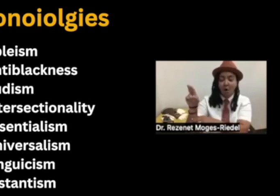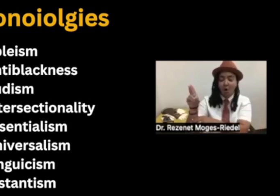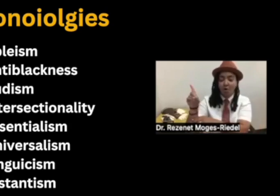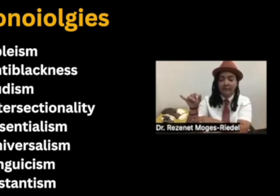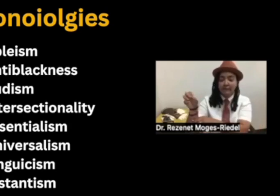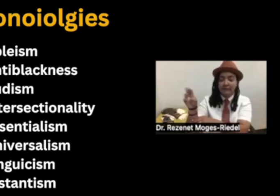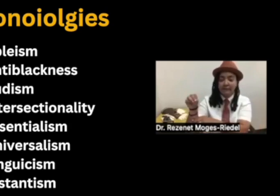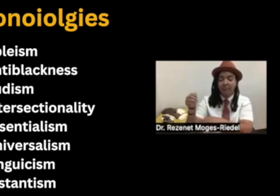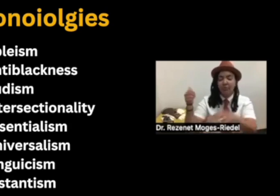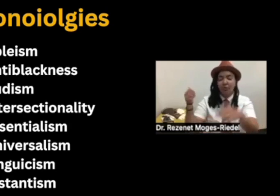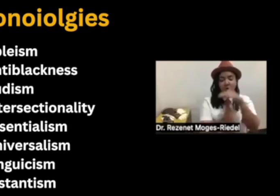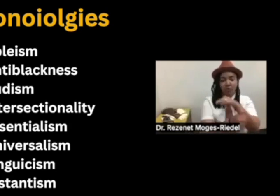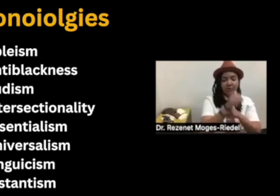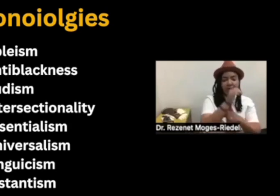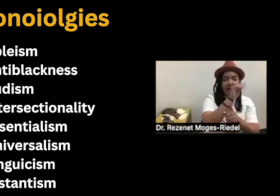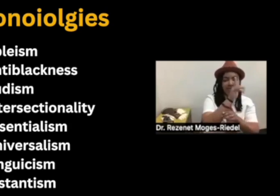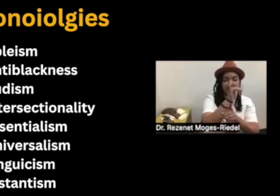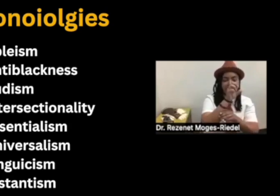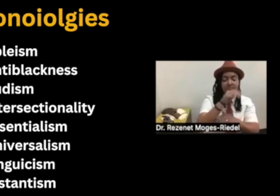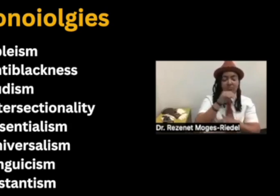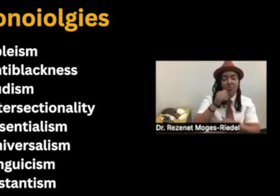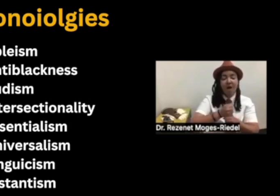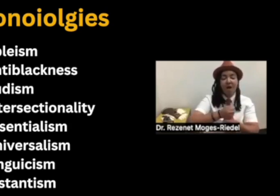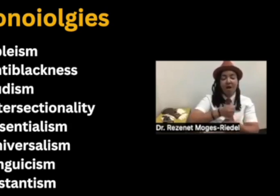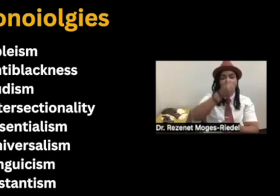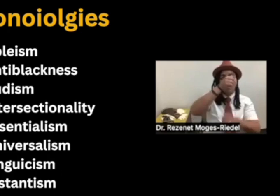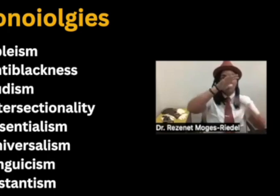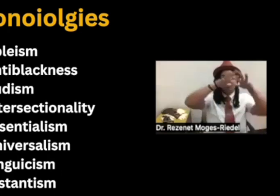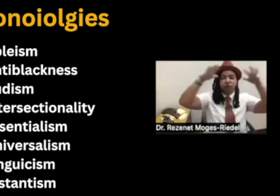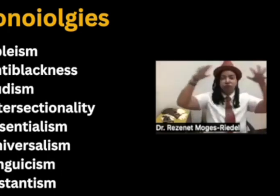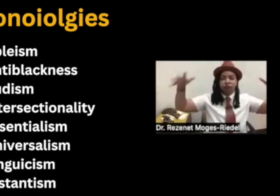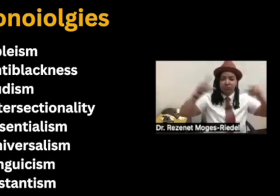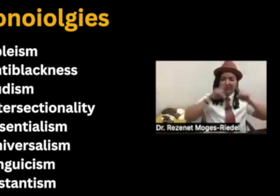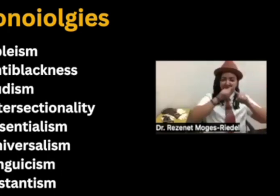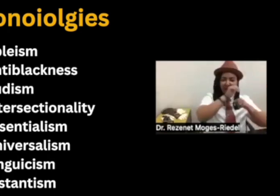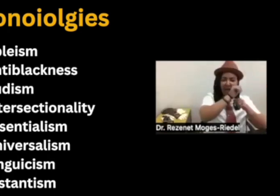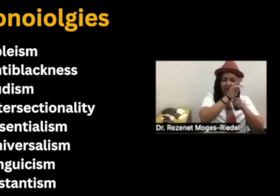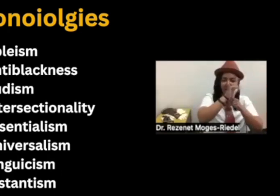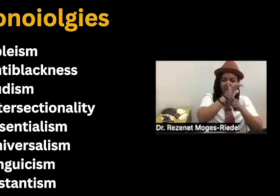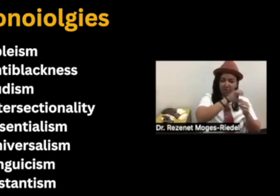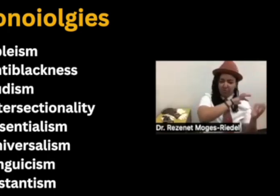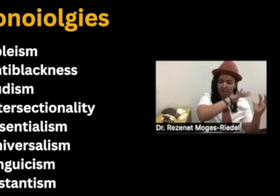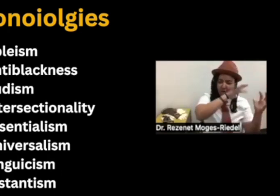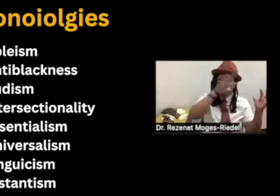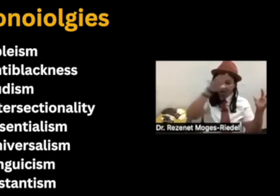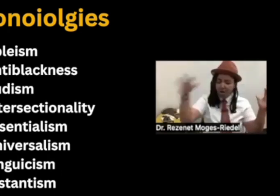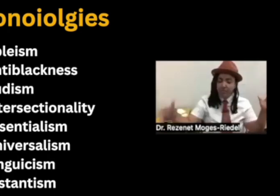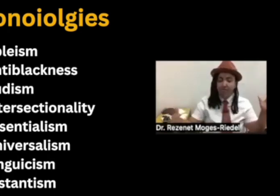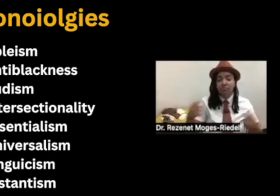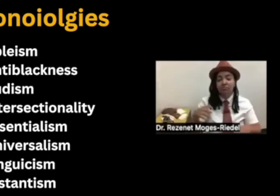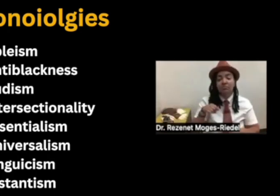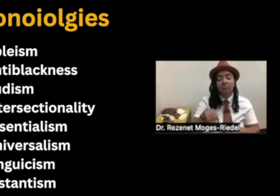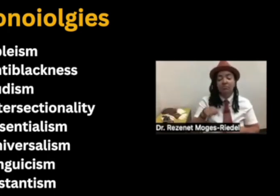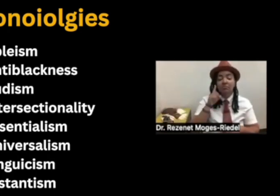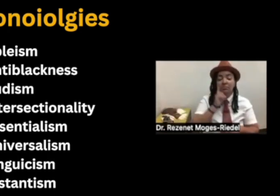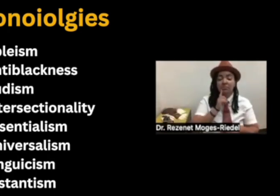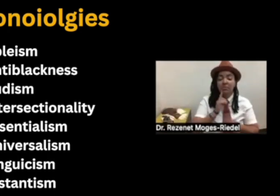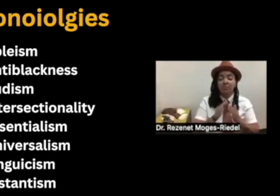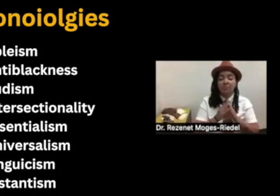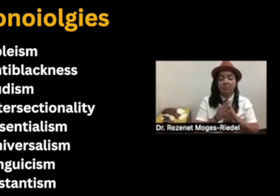distancism, that can go under the umbrella of ableism as well as autism, because that umbrella